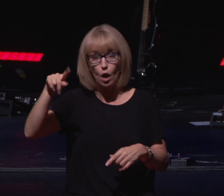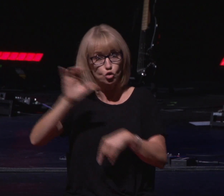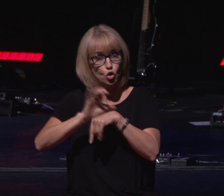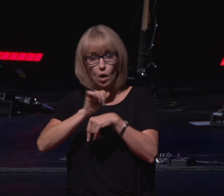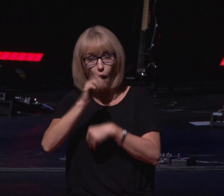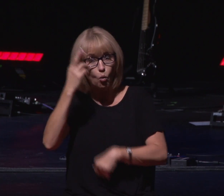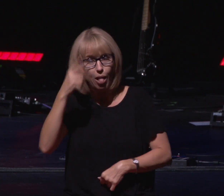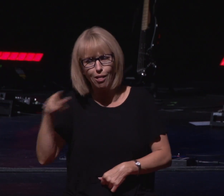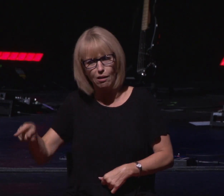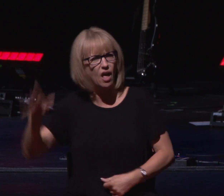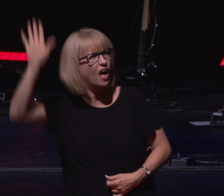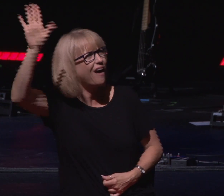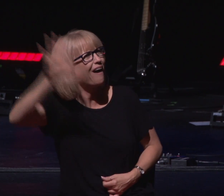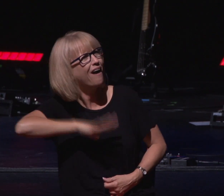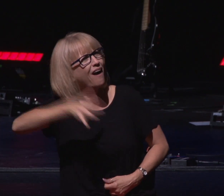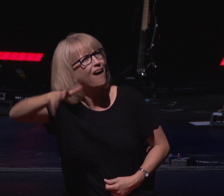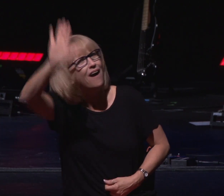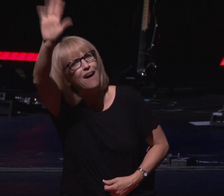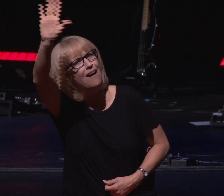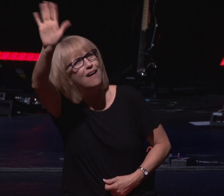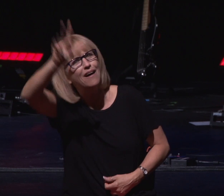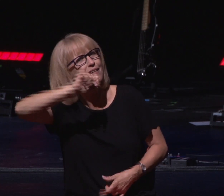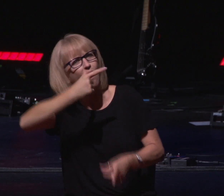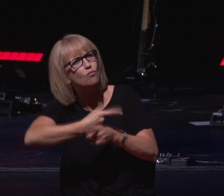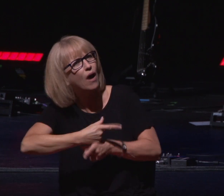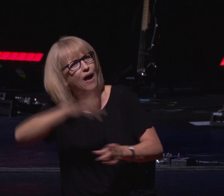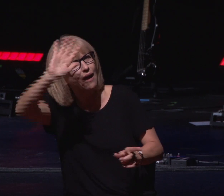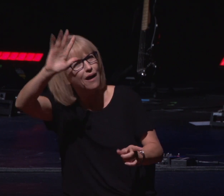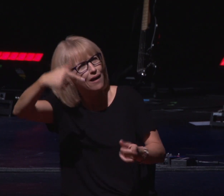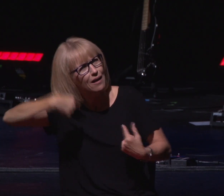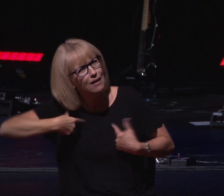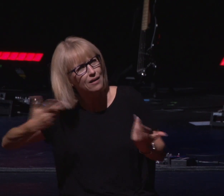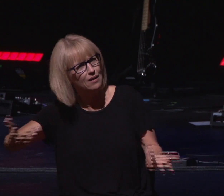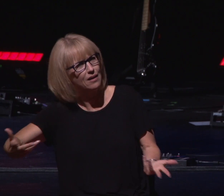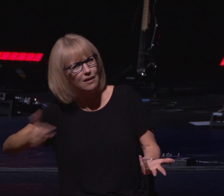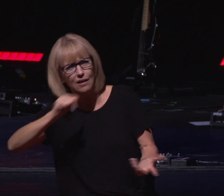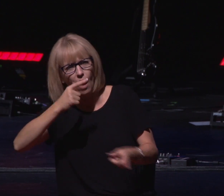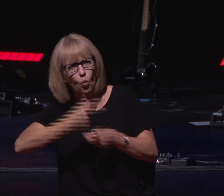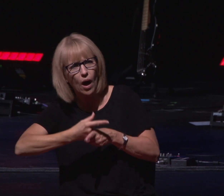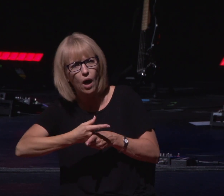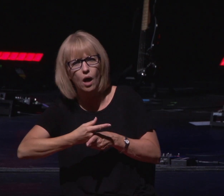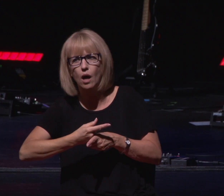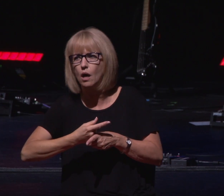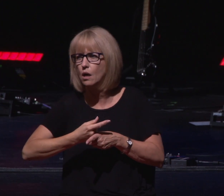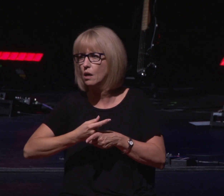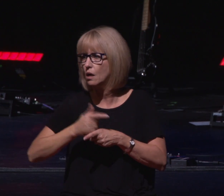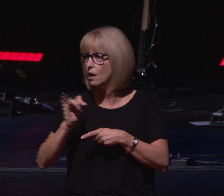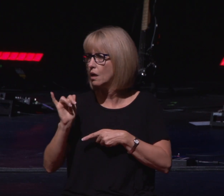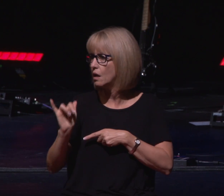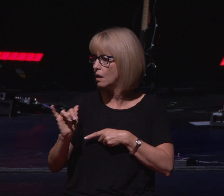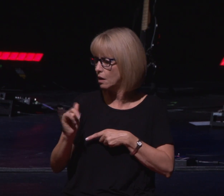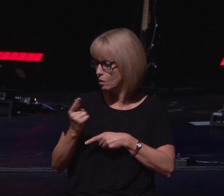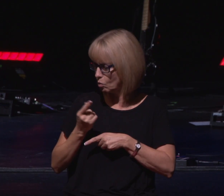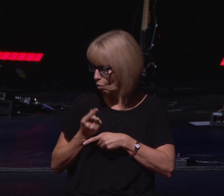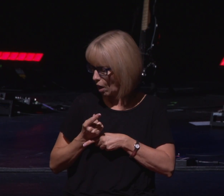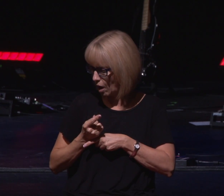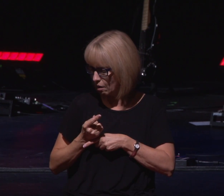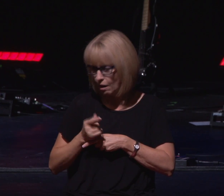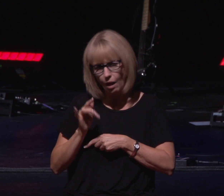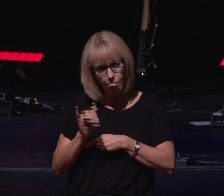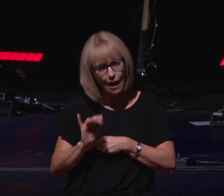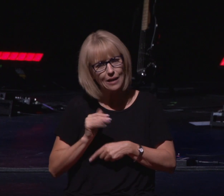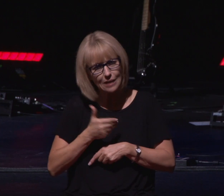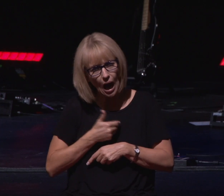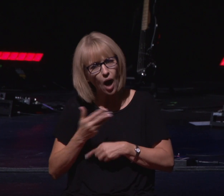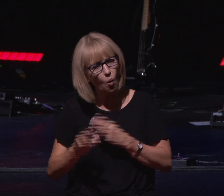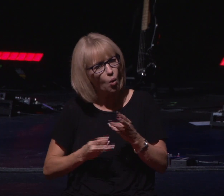stood up and said, this is not right. What are you doing here? It sounds like our world today, doesn't it? Well, the predominant